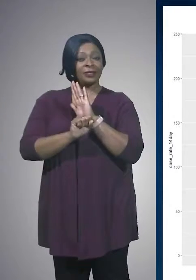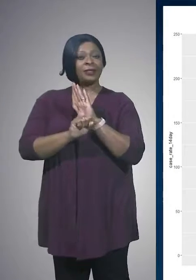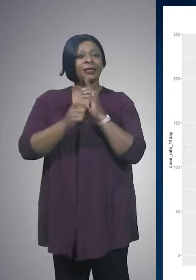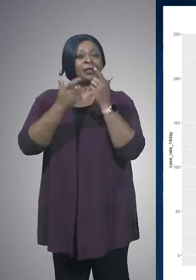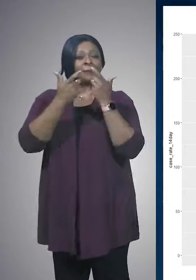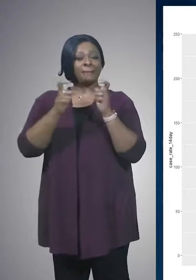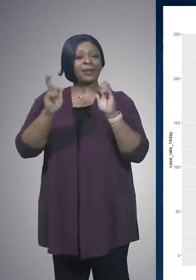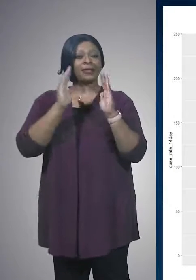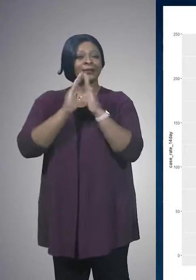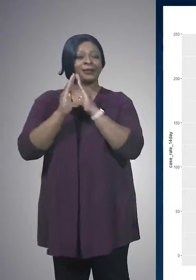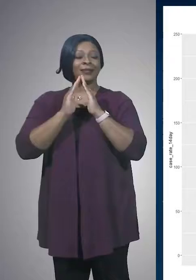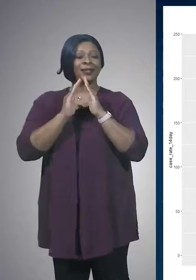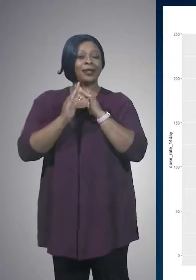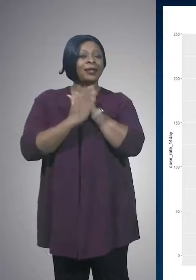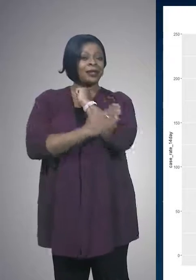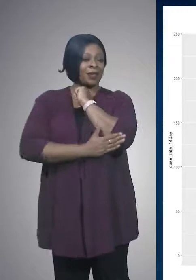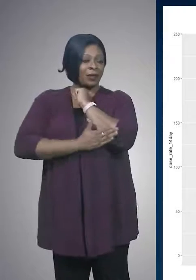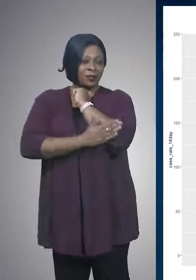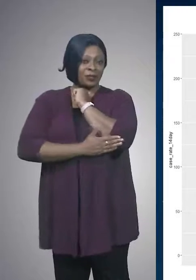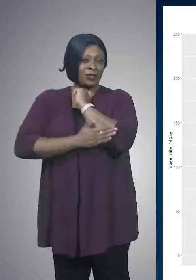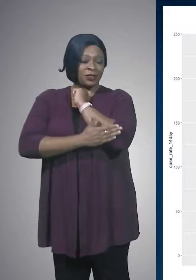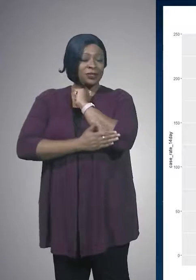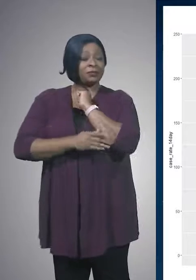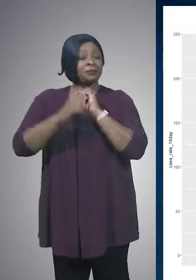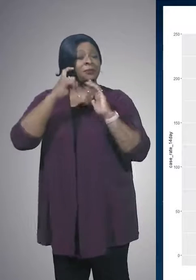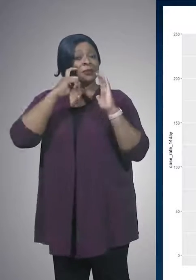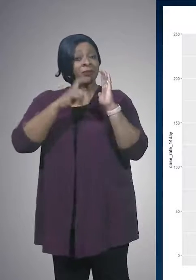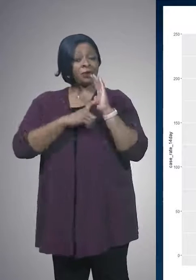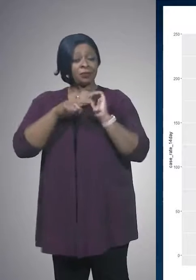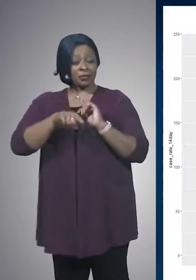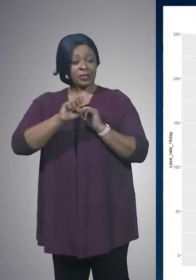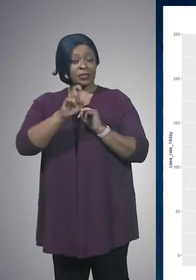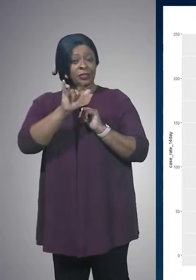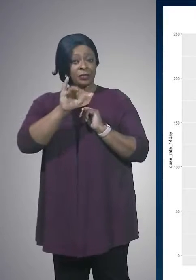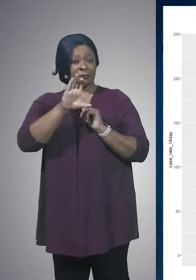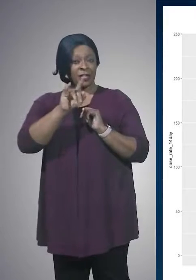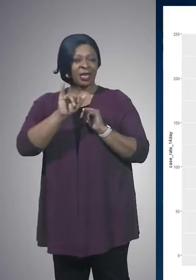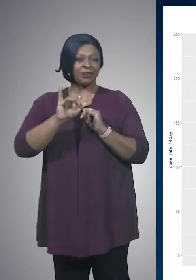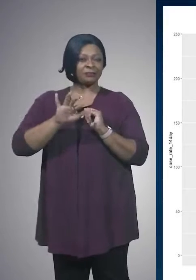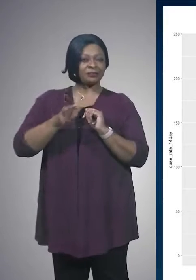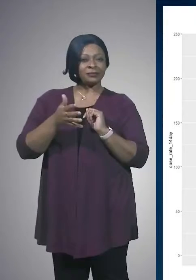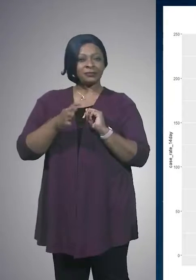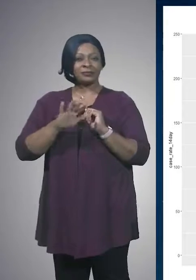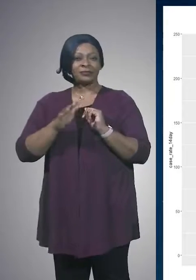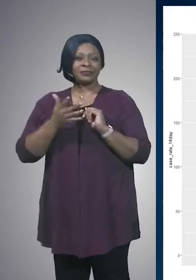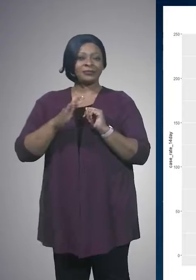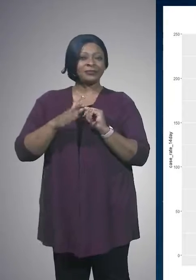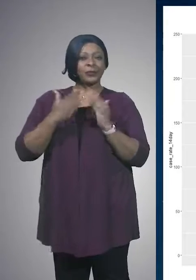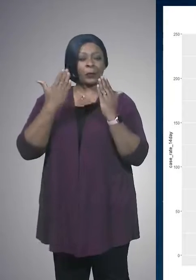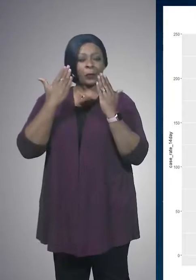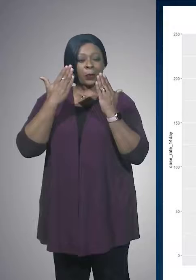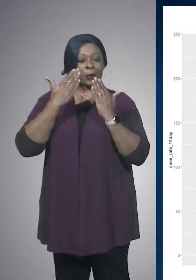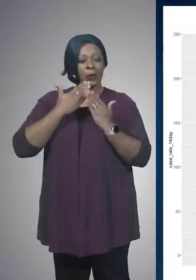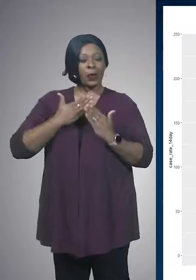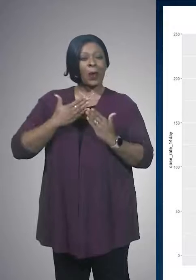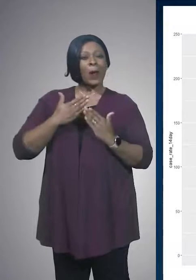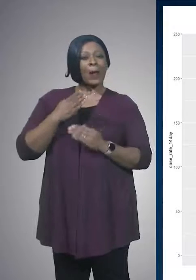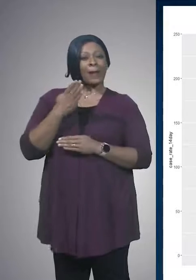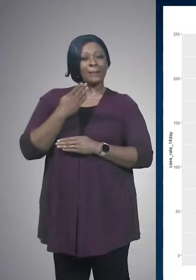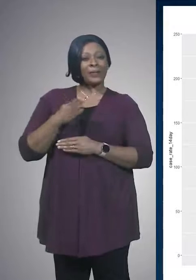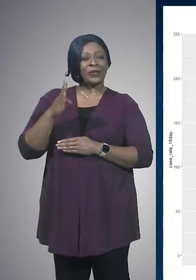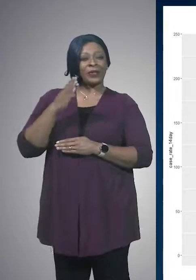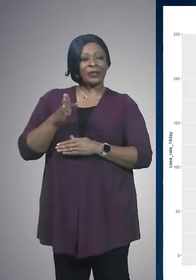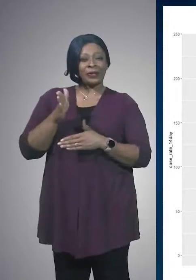larger metropolitan counties. As you can see, Shelby County is in kind of a turquoise blue,